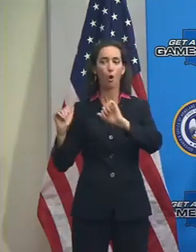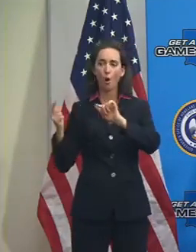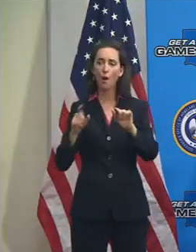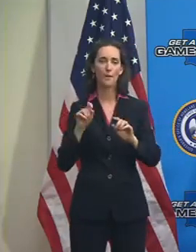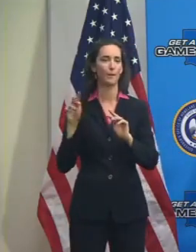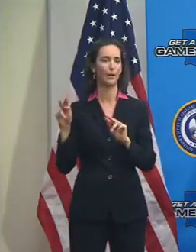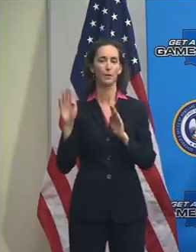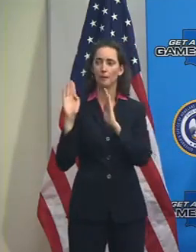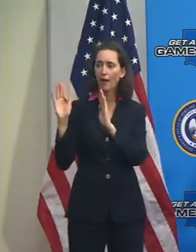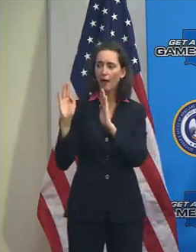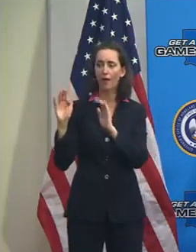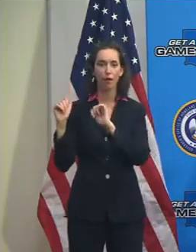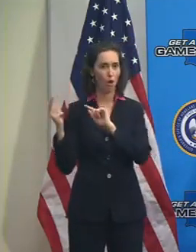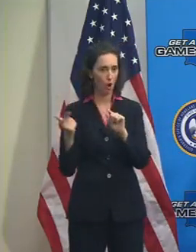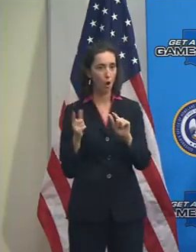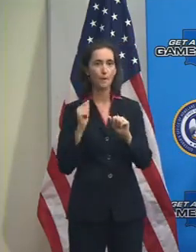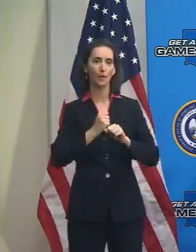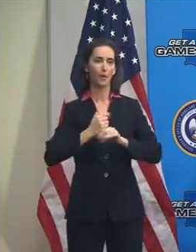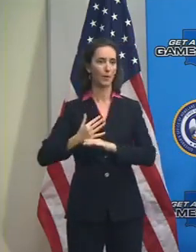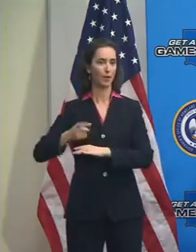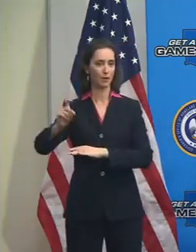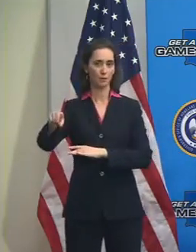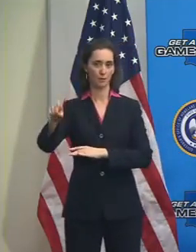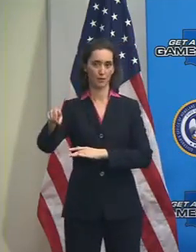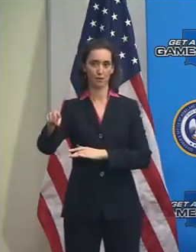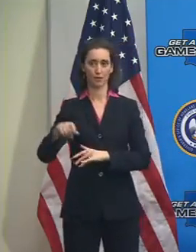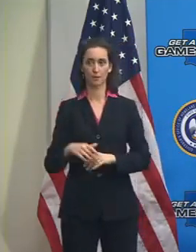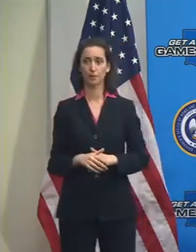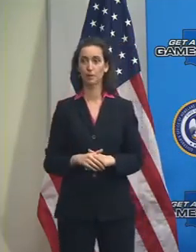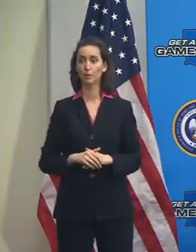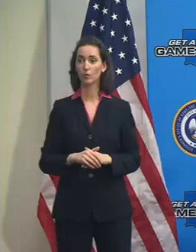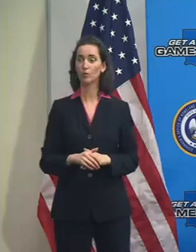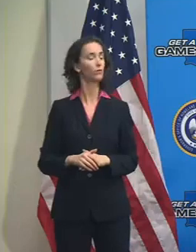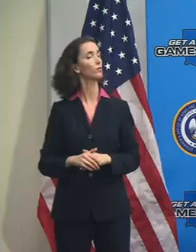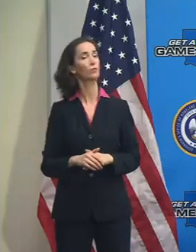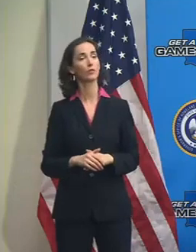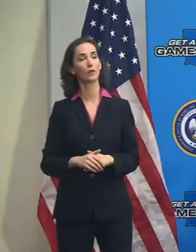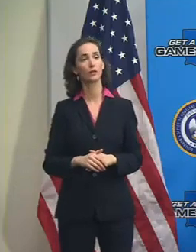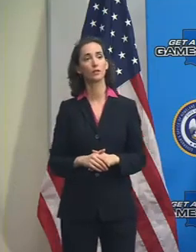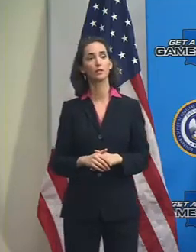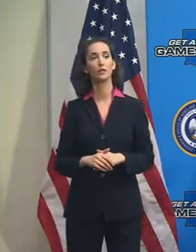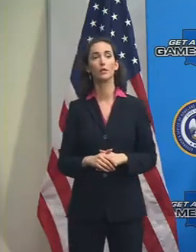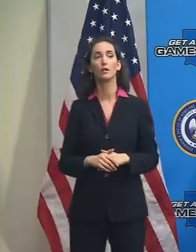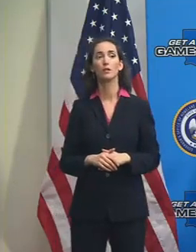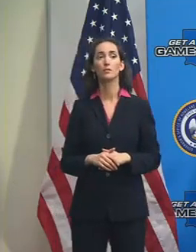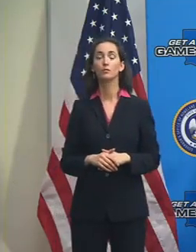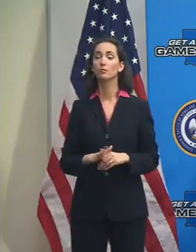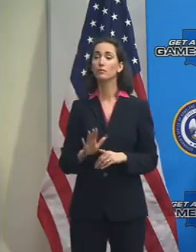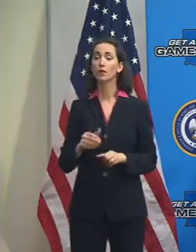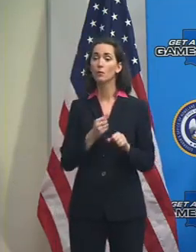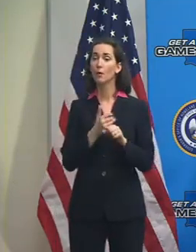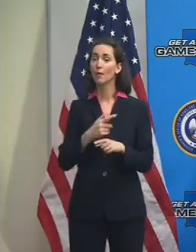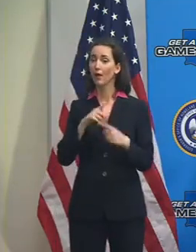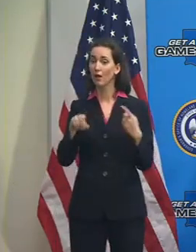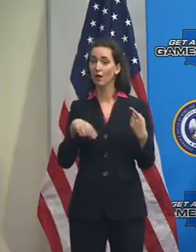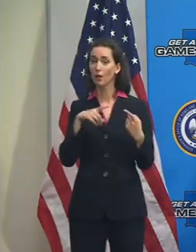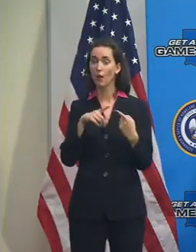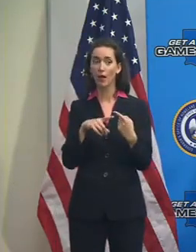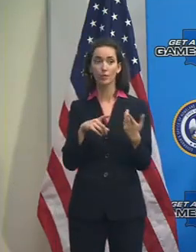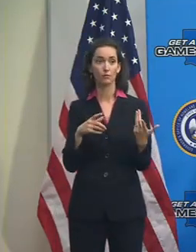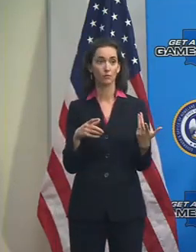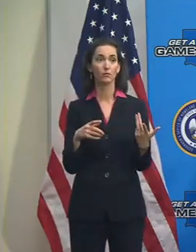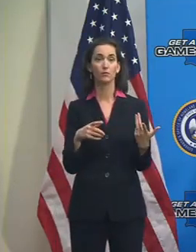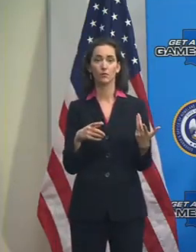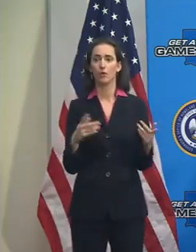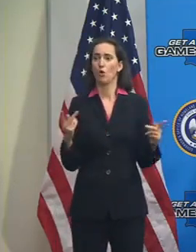pay attention. Everybody has to get prepared. And certainly that needs to happen to, I guess, maybe a